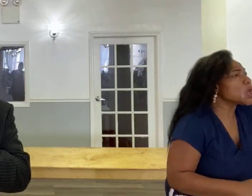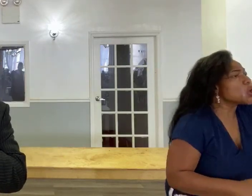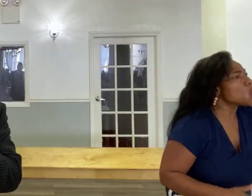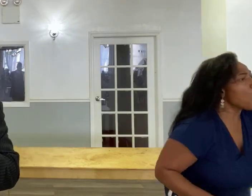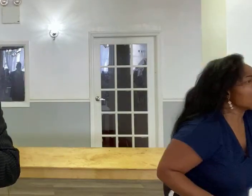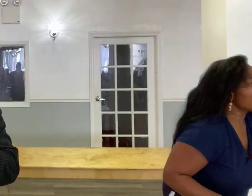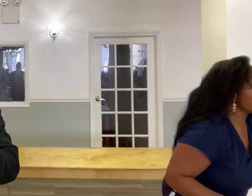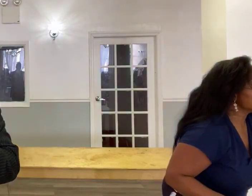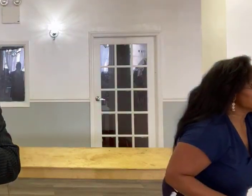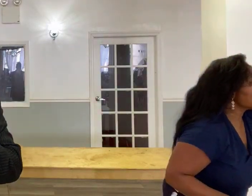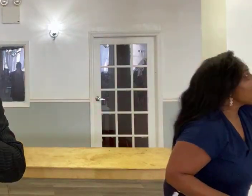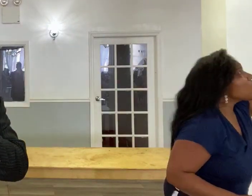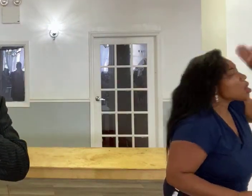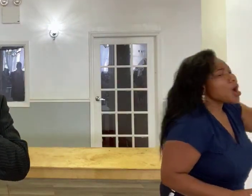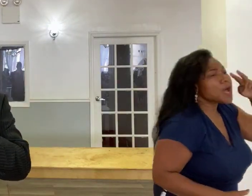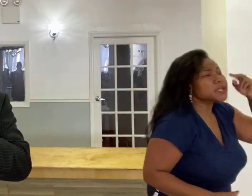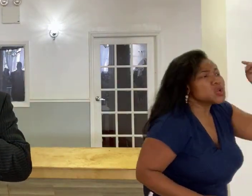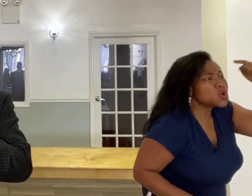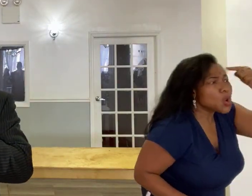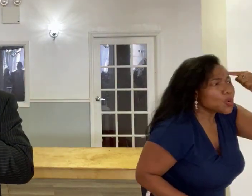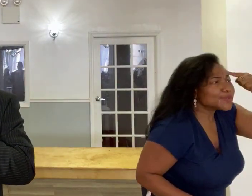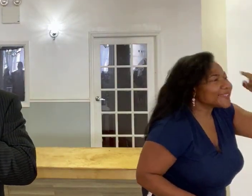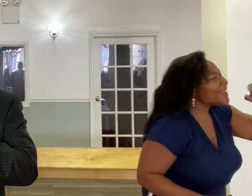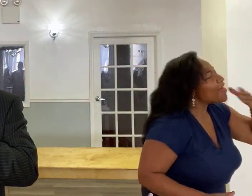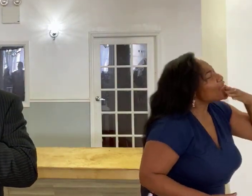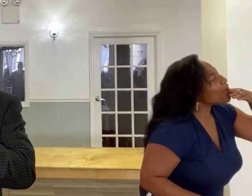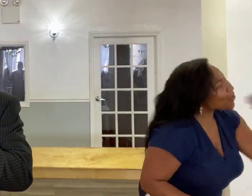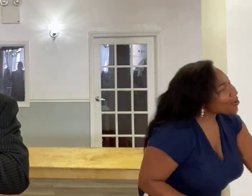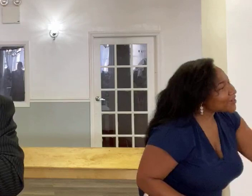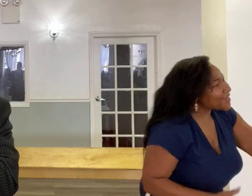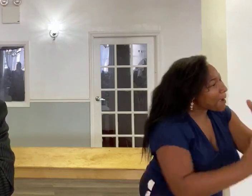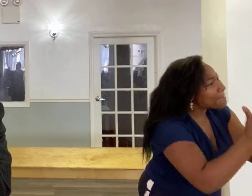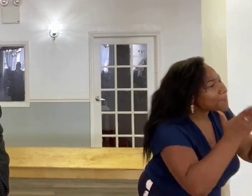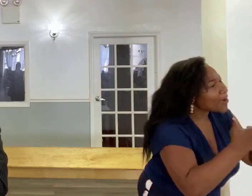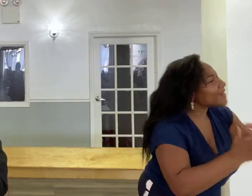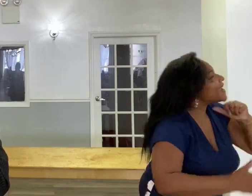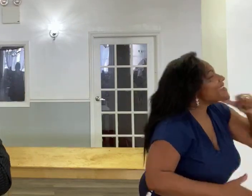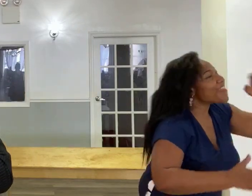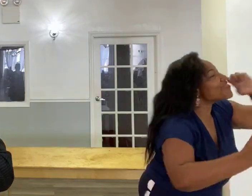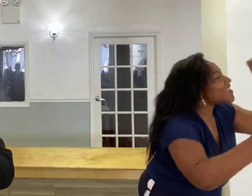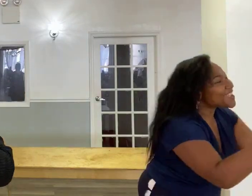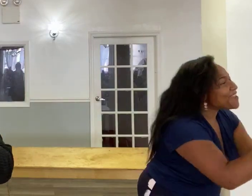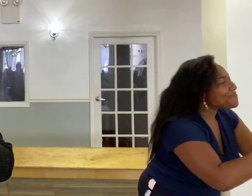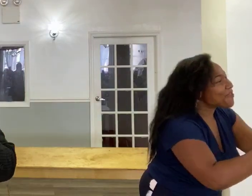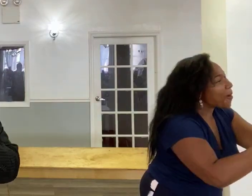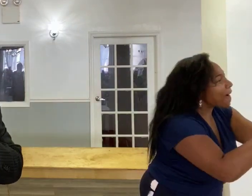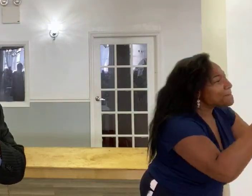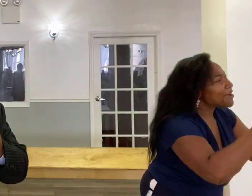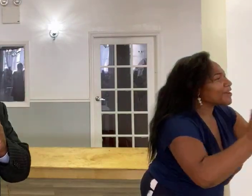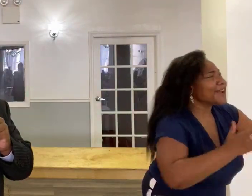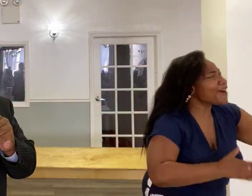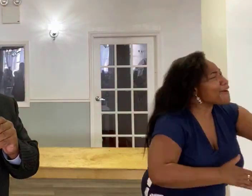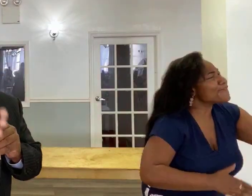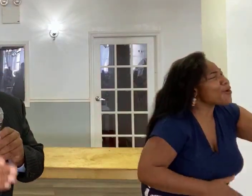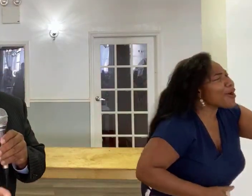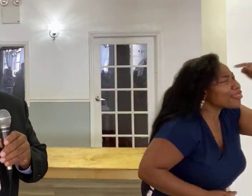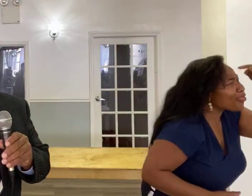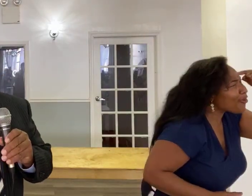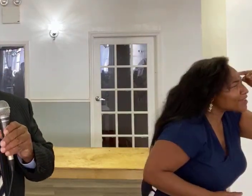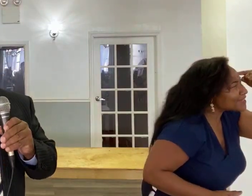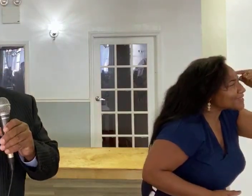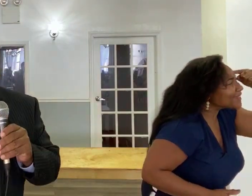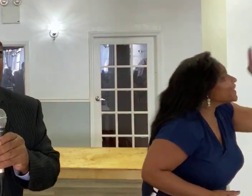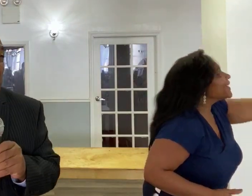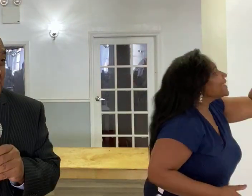us, but not the evil part. He already knows the good part. He knows all of it, but the good part,